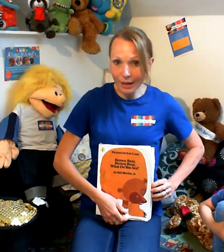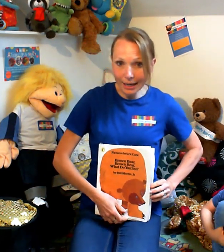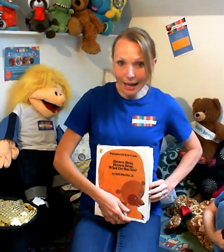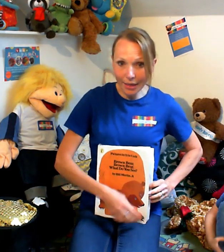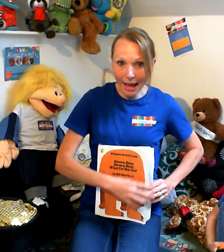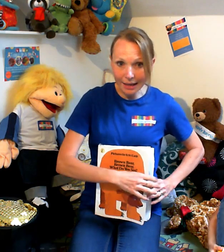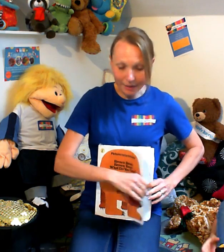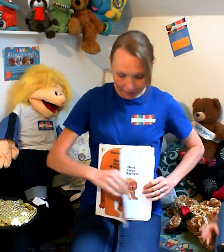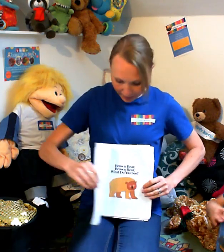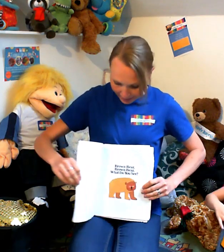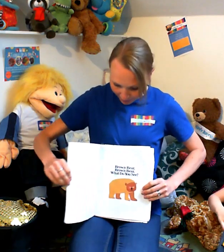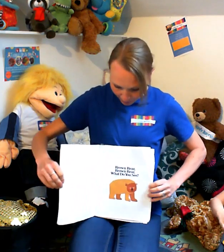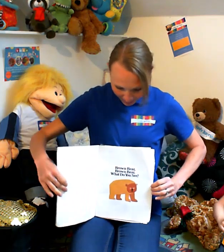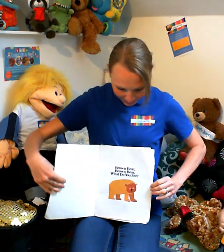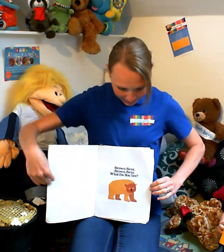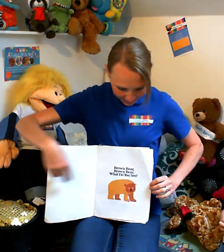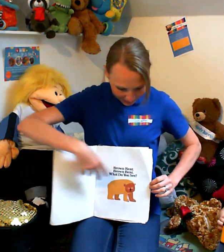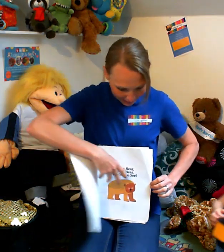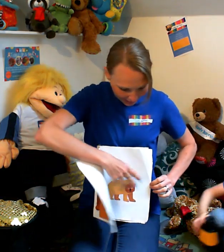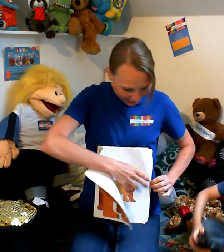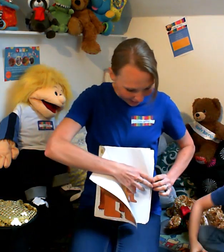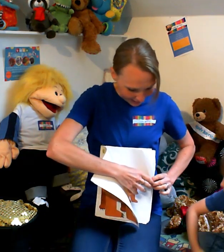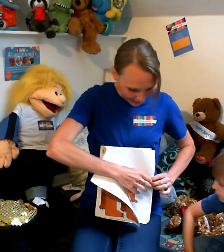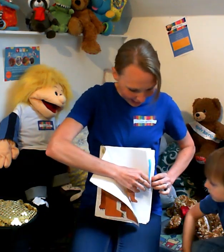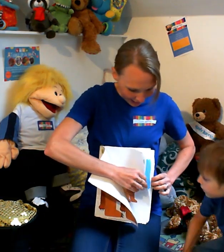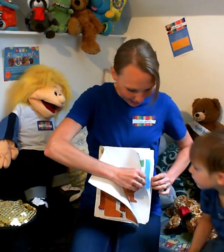at then. Let's have a peek inside.